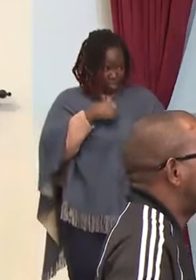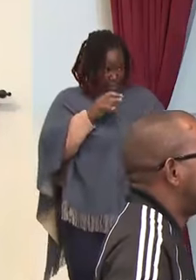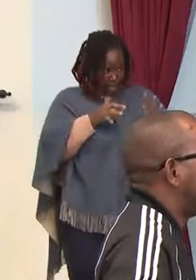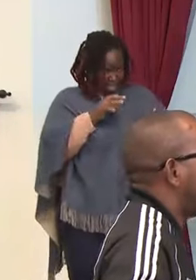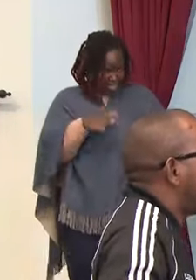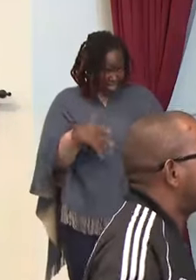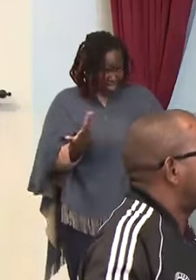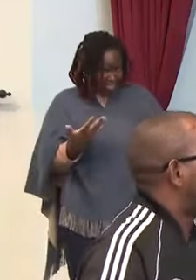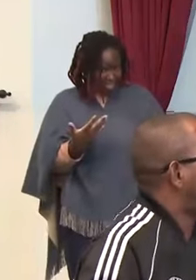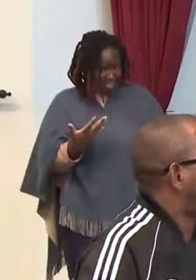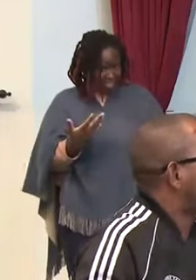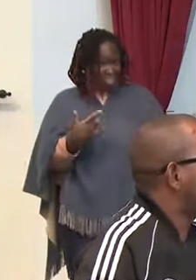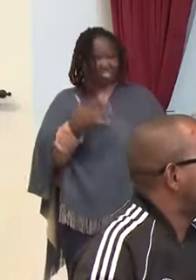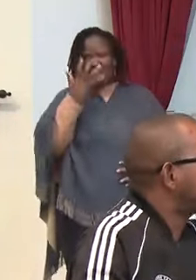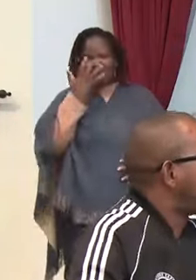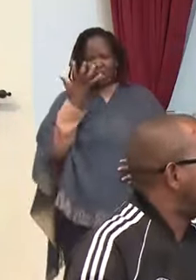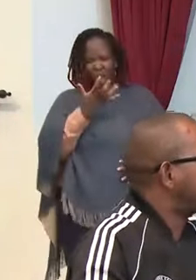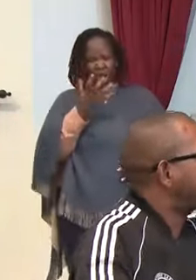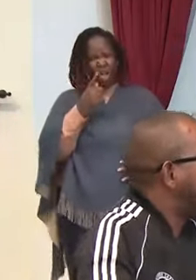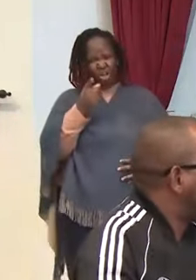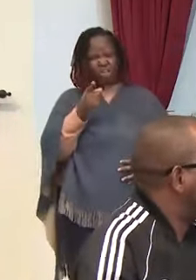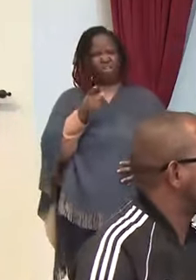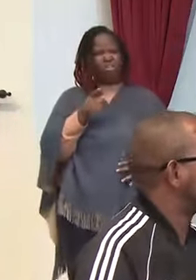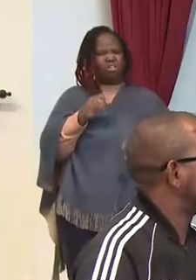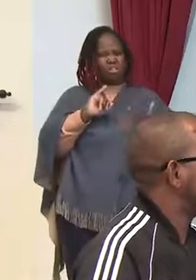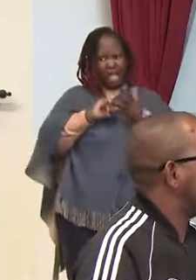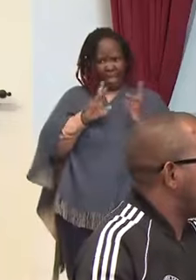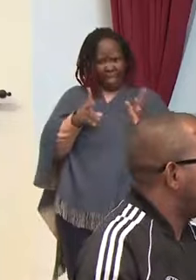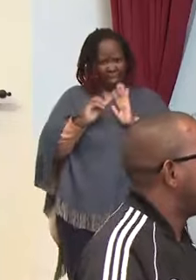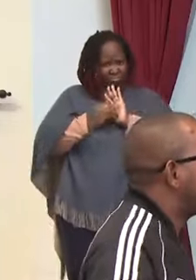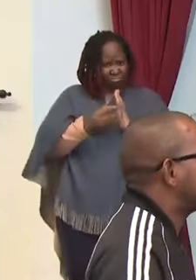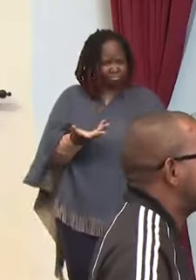politicking? Are the colored people being conned again?